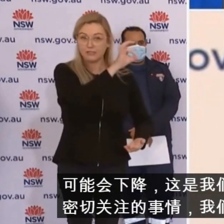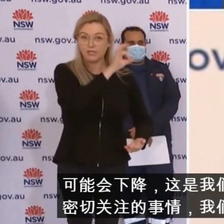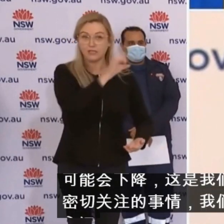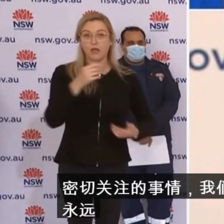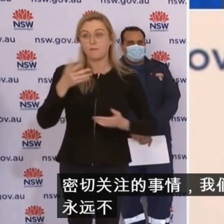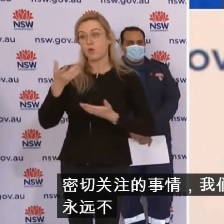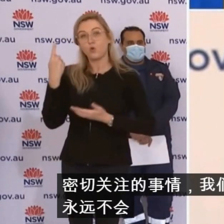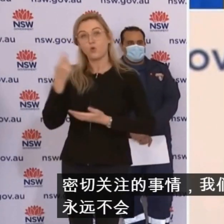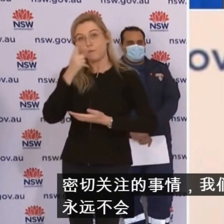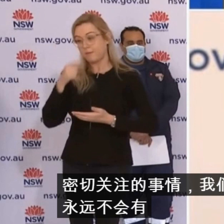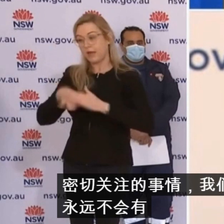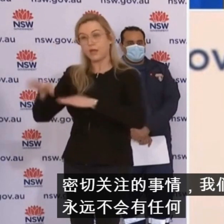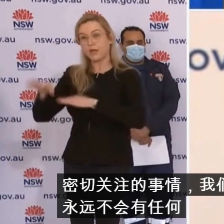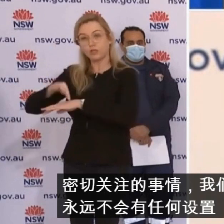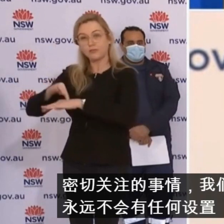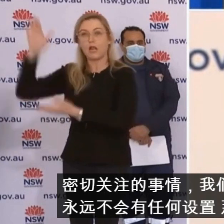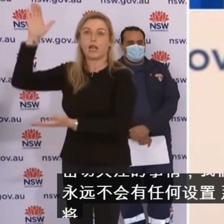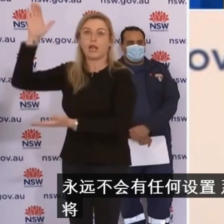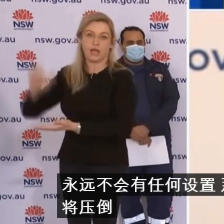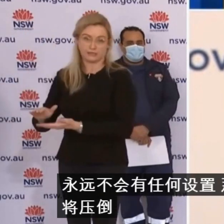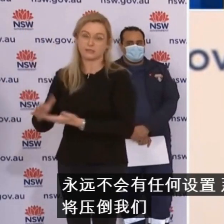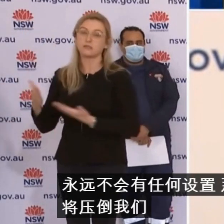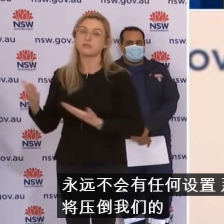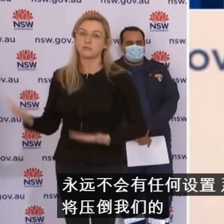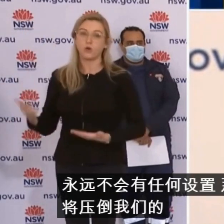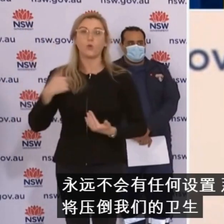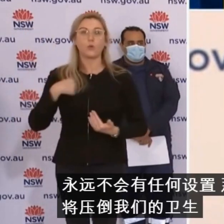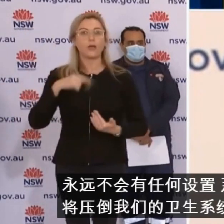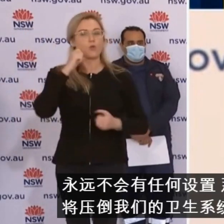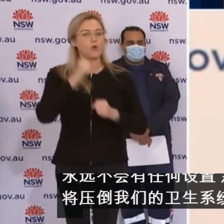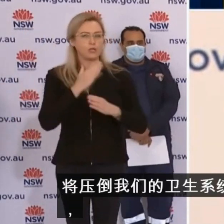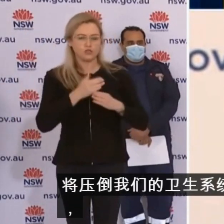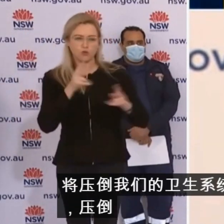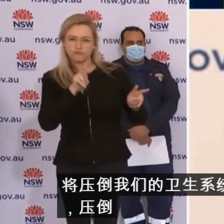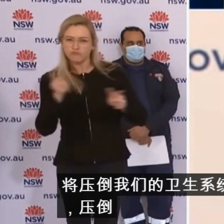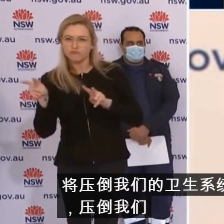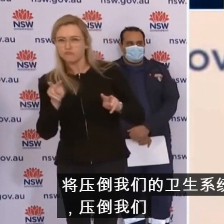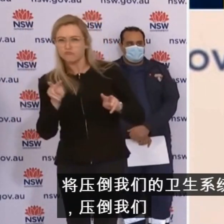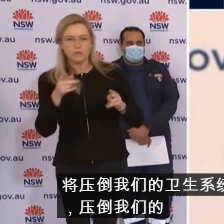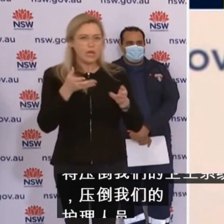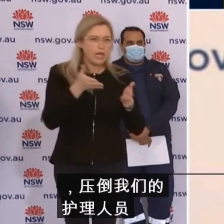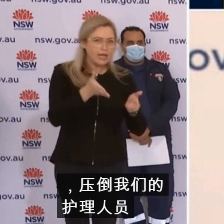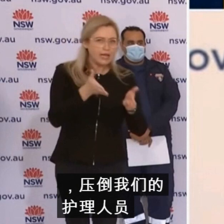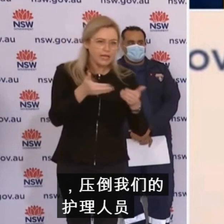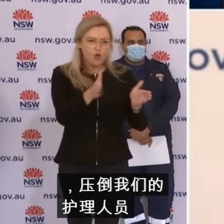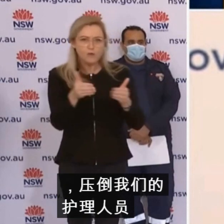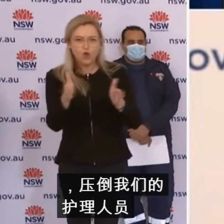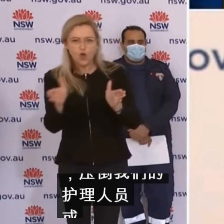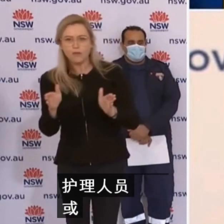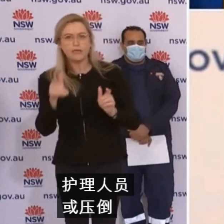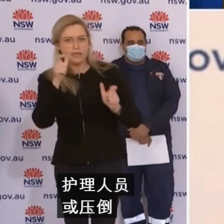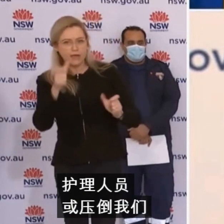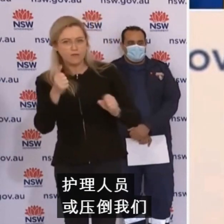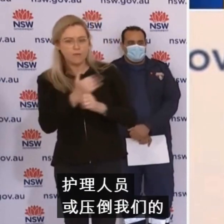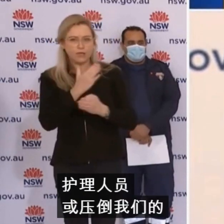will never, ever have settings in place which are going to overwhelm our health system, which are going to overwhelm our paramedics,